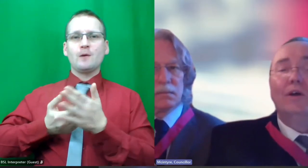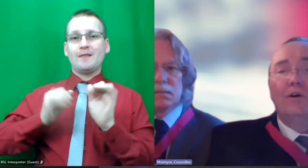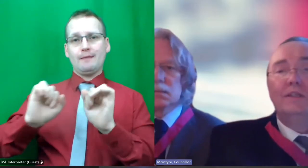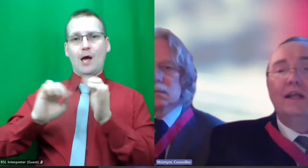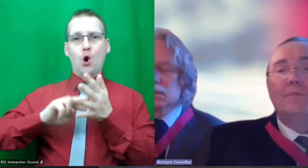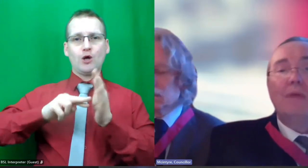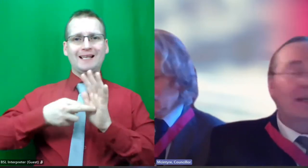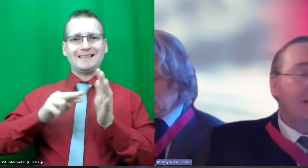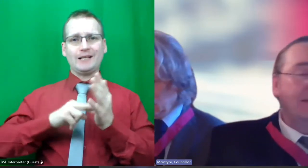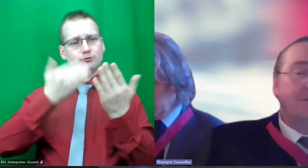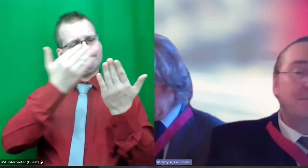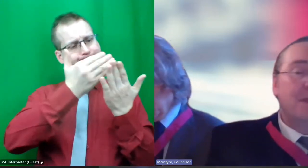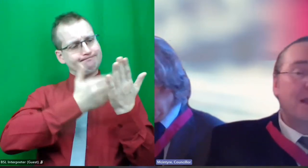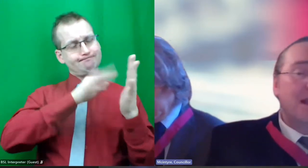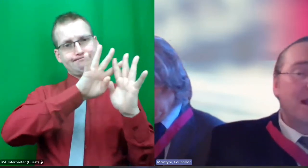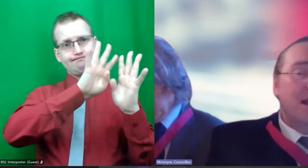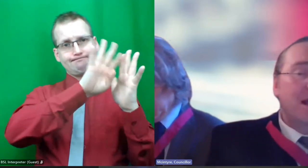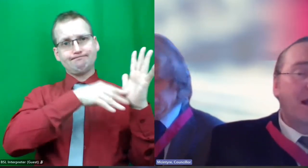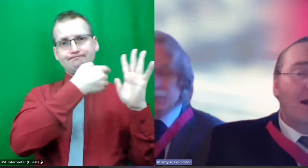organisation on a daily basis.